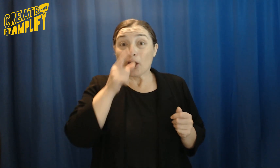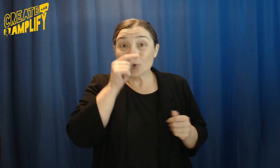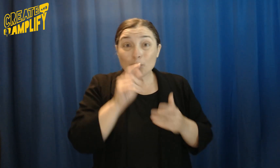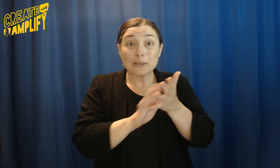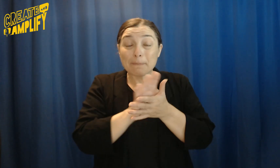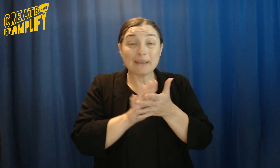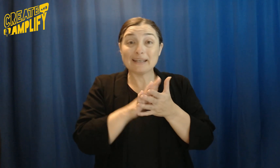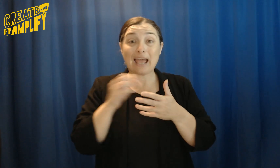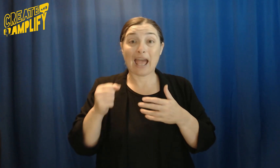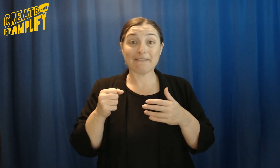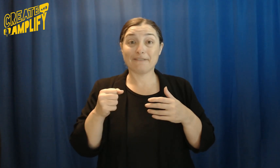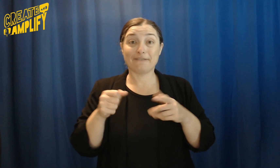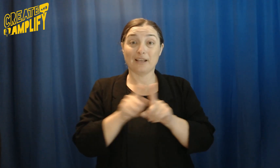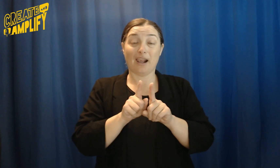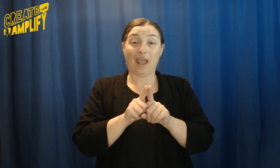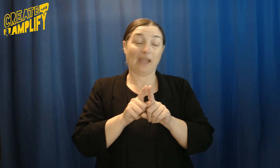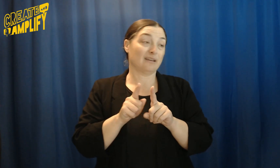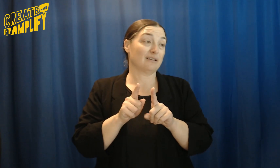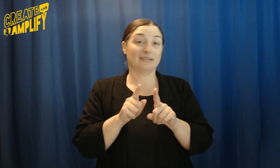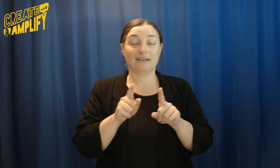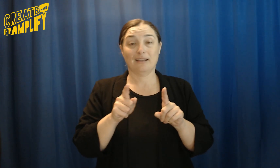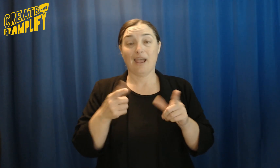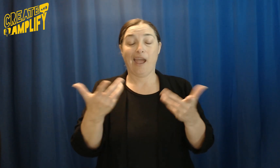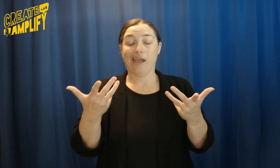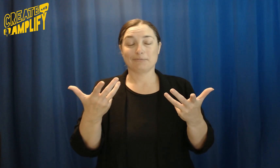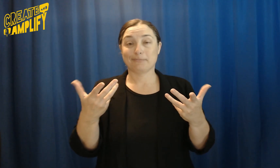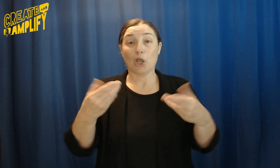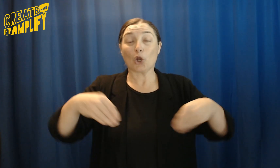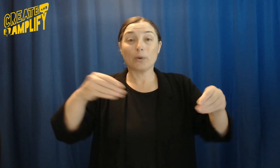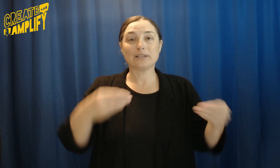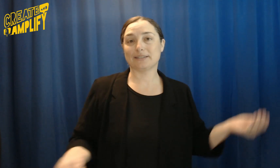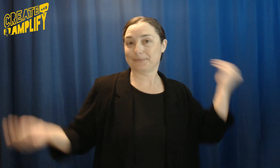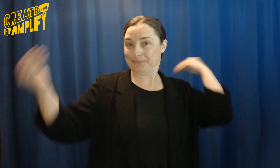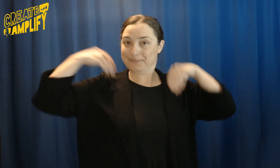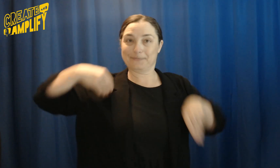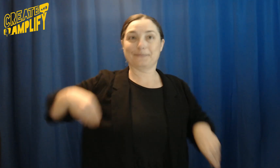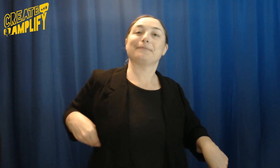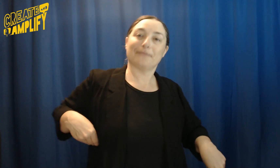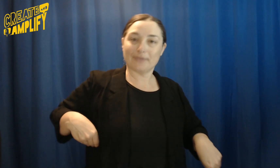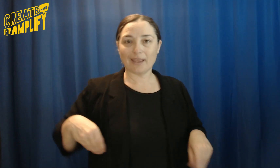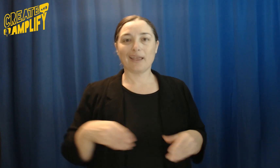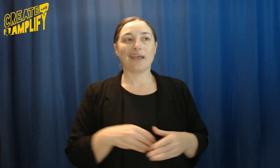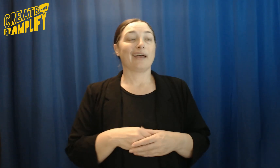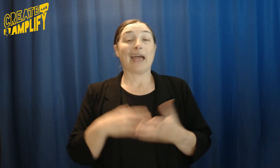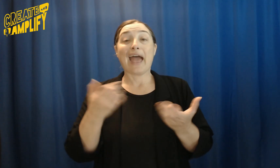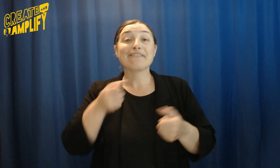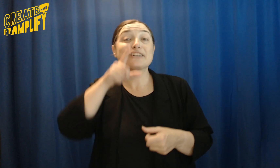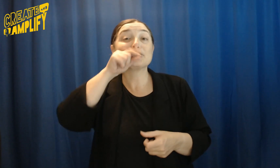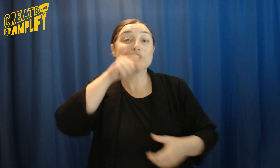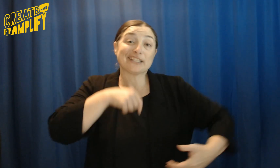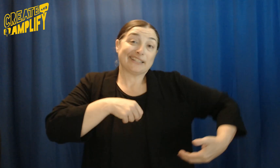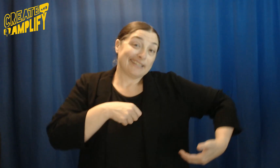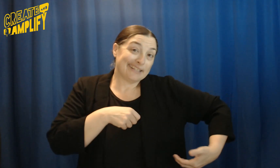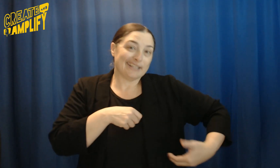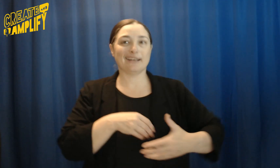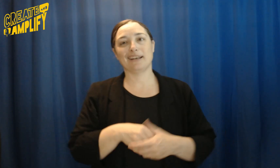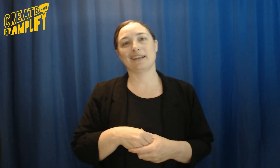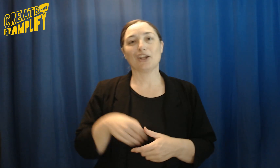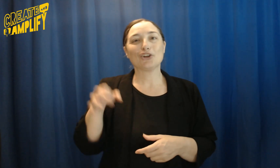behind her so it looks like an incredible gown. She's often holding a chicken. She's got one of her Great Danes in the shot. She's just